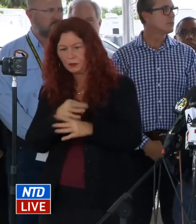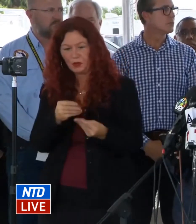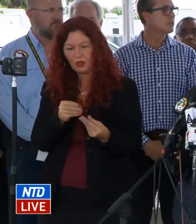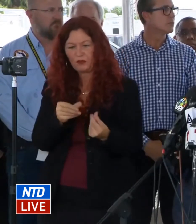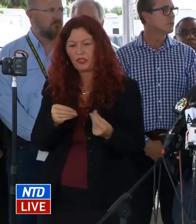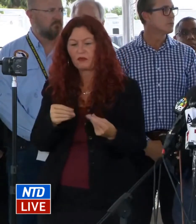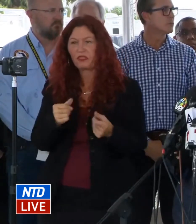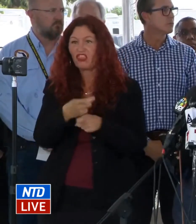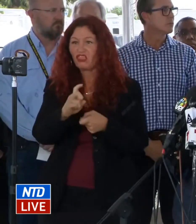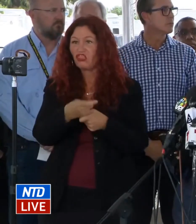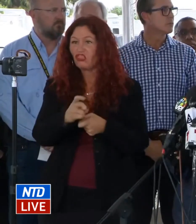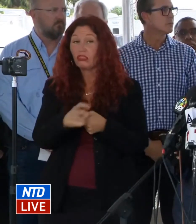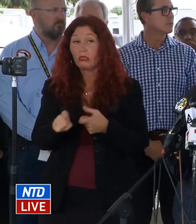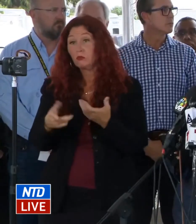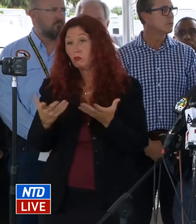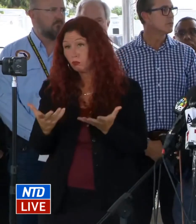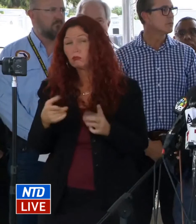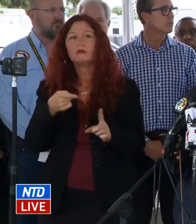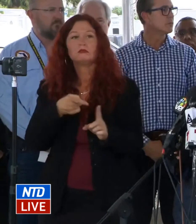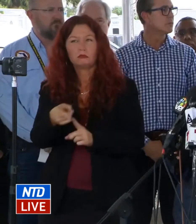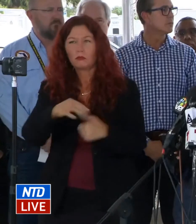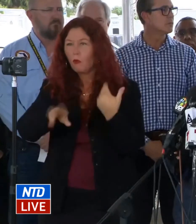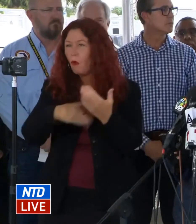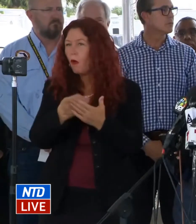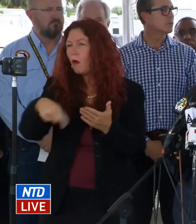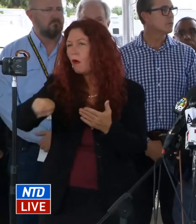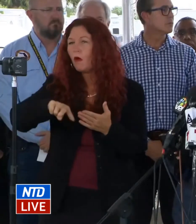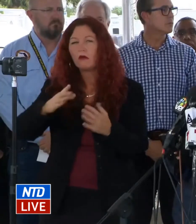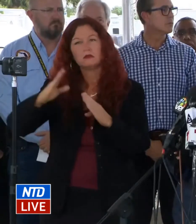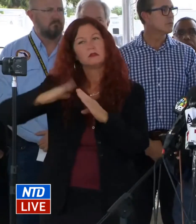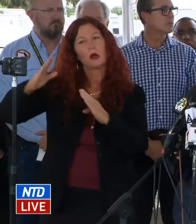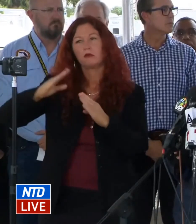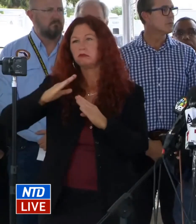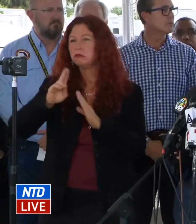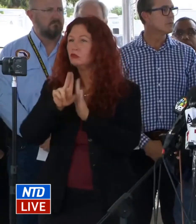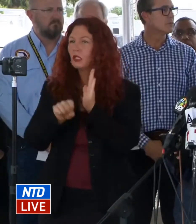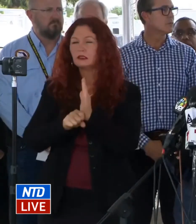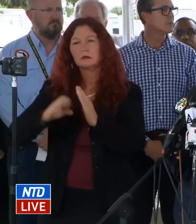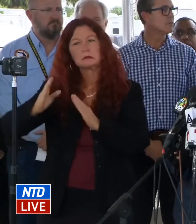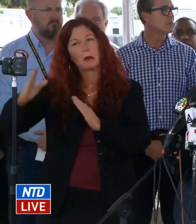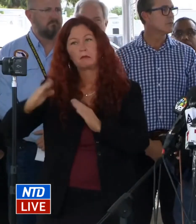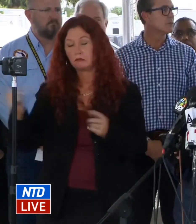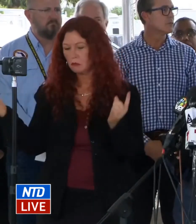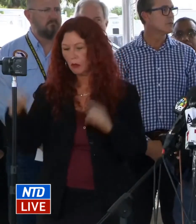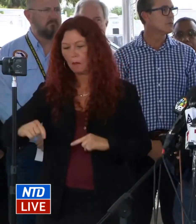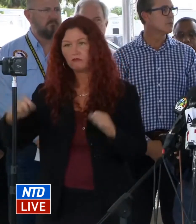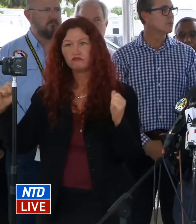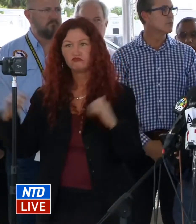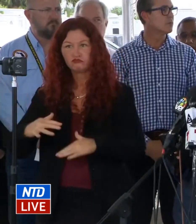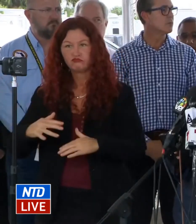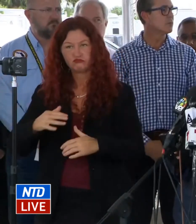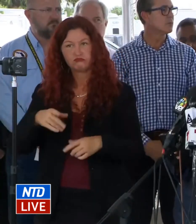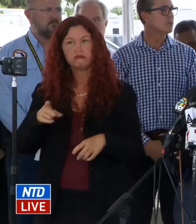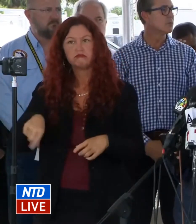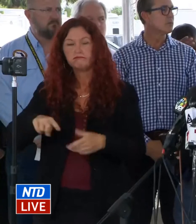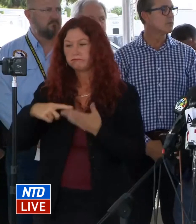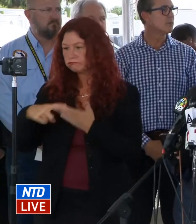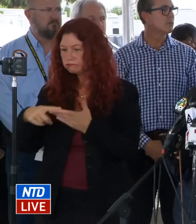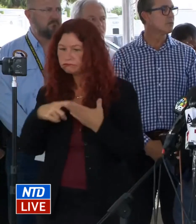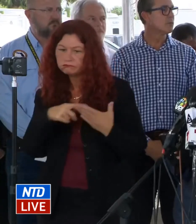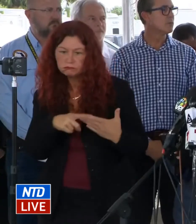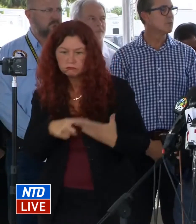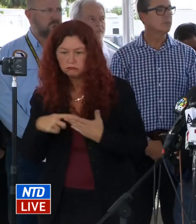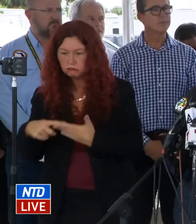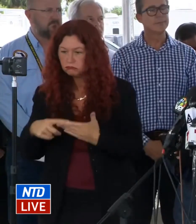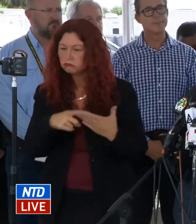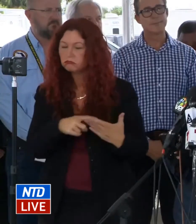issue related to building safety. So they will advise me on issues related to building construction, chain of custody and